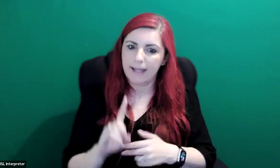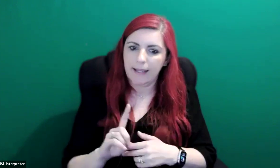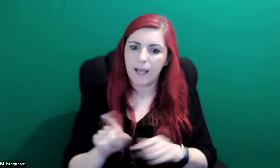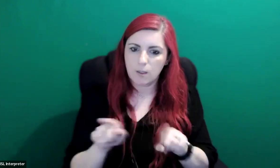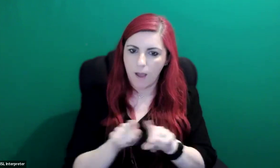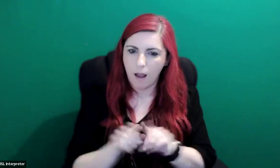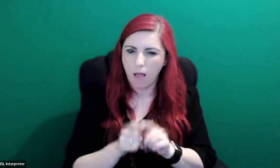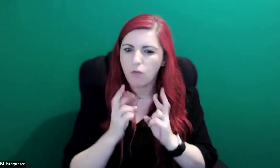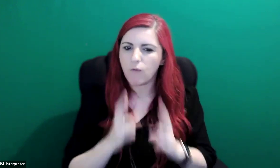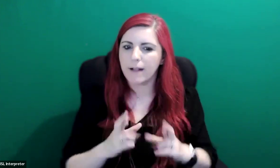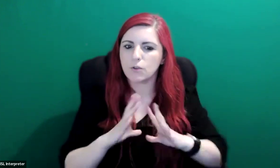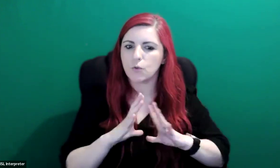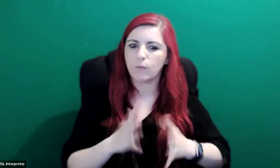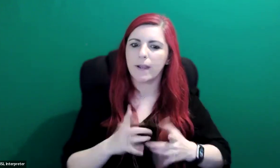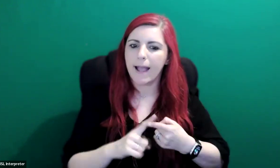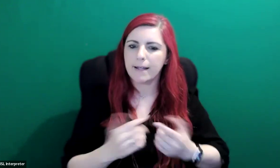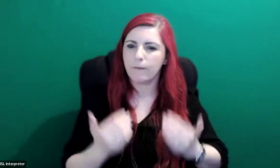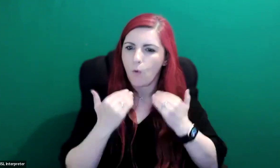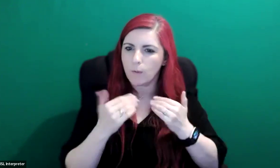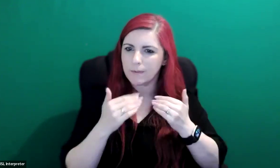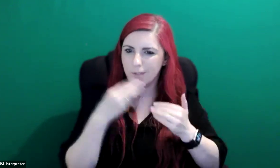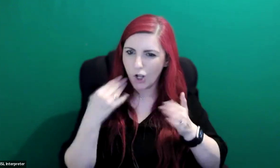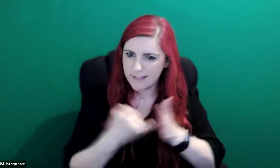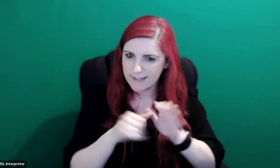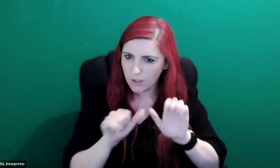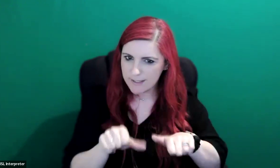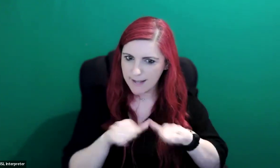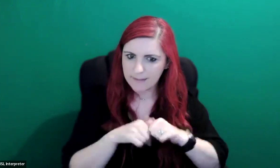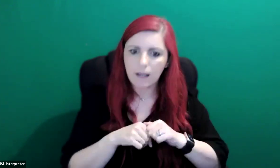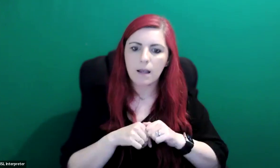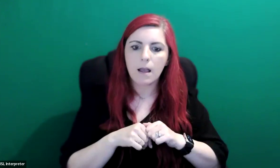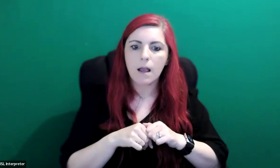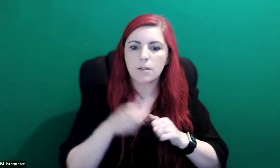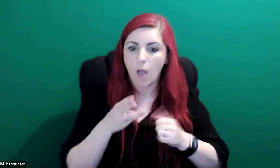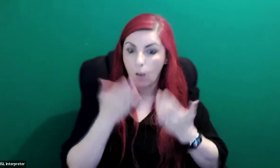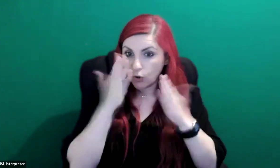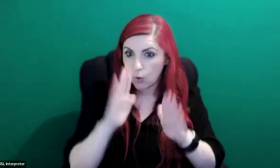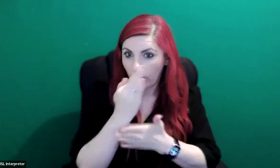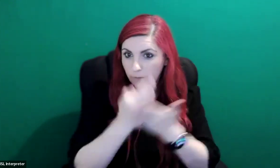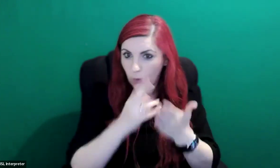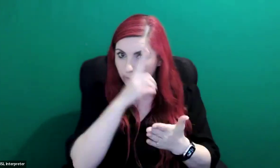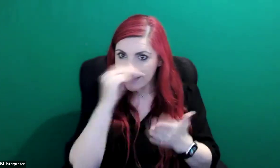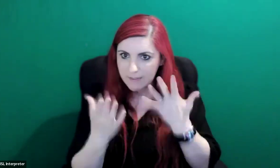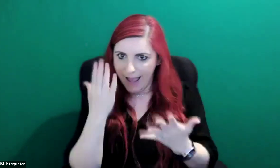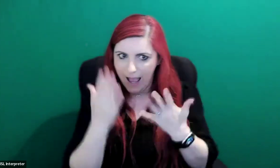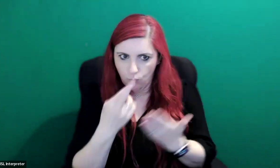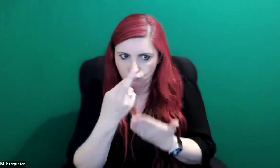to medical interventions. And I will show a few examples of how we did this